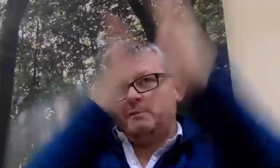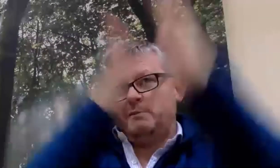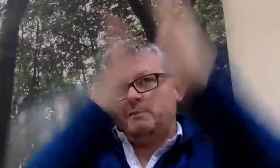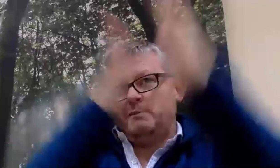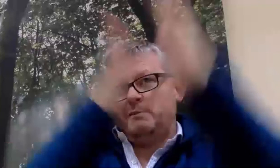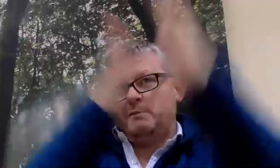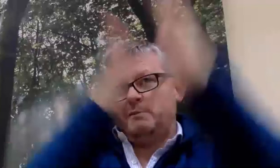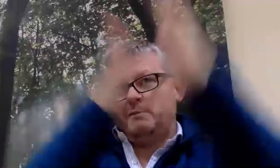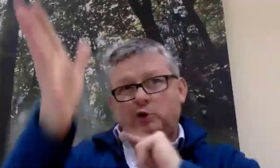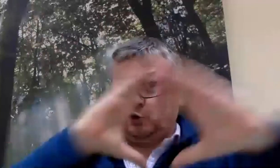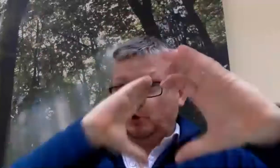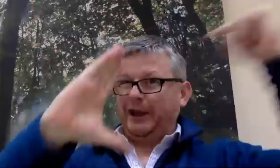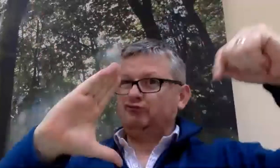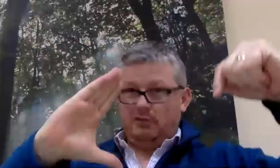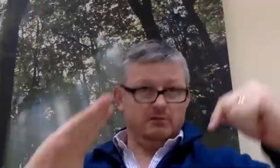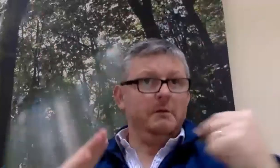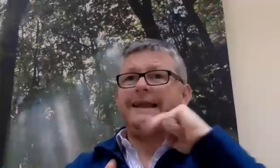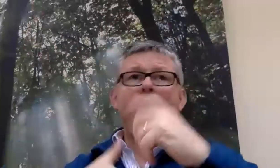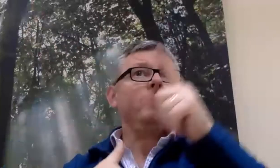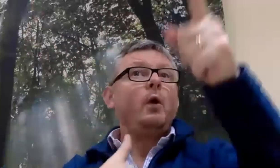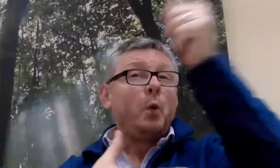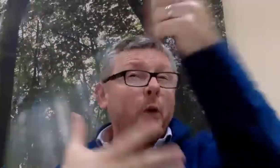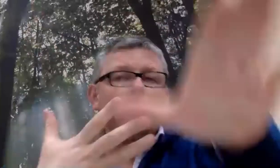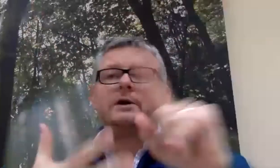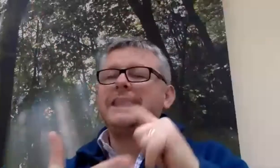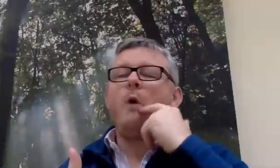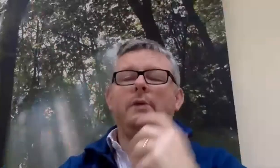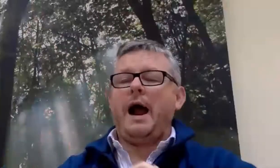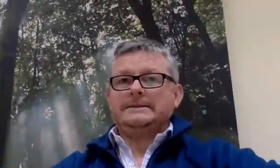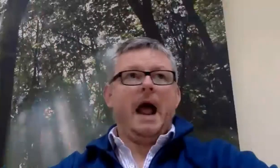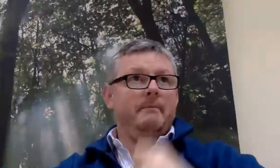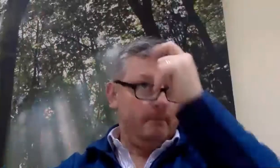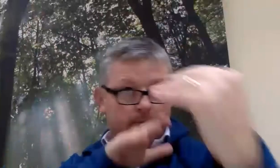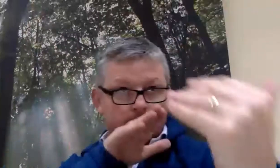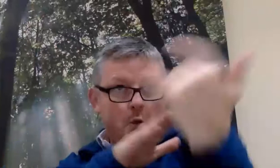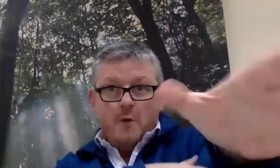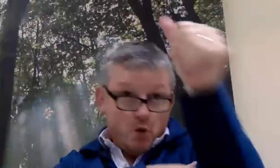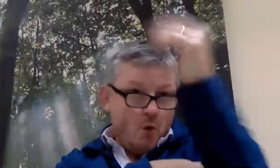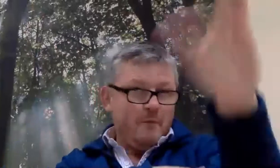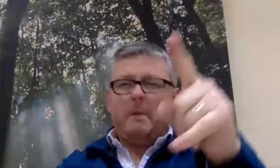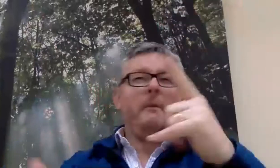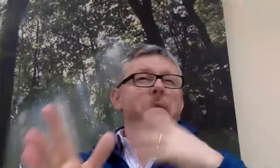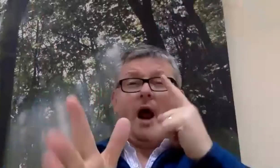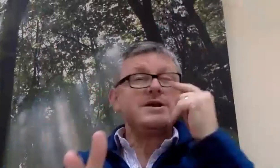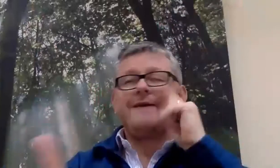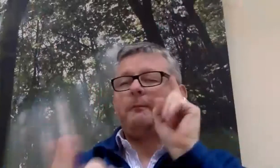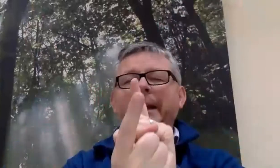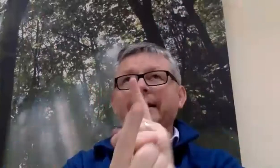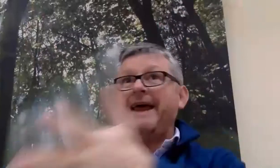and we love to get to events where we have opportunities to get together. And deaf people are very used to this, are very able